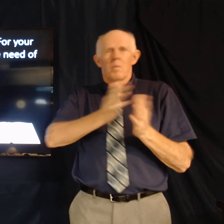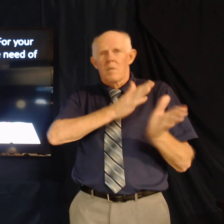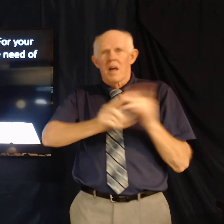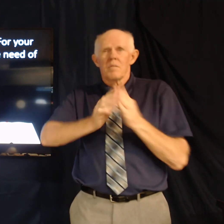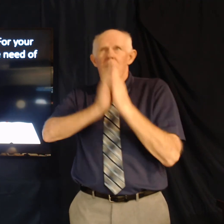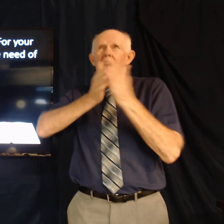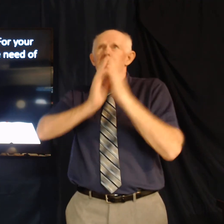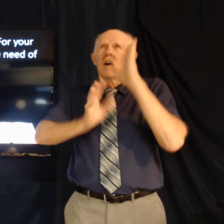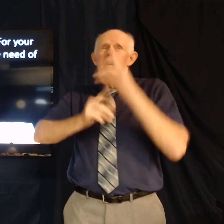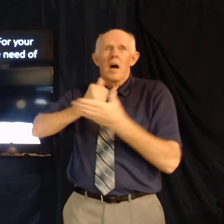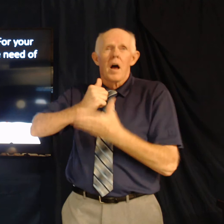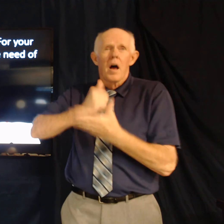But we pray.